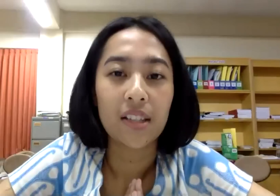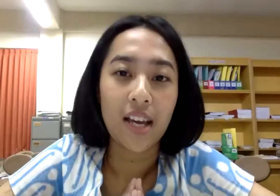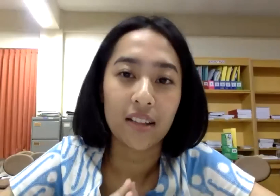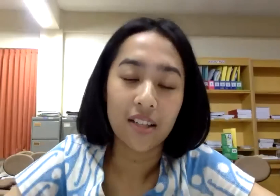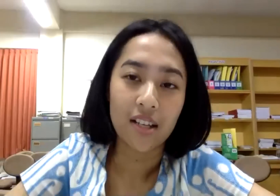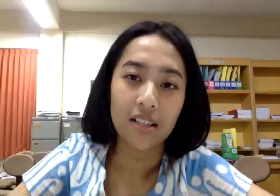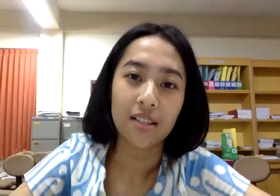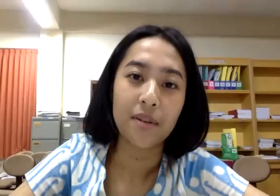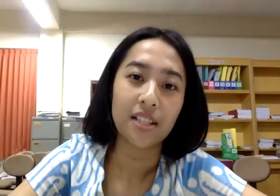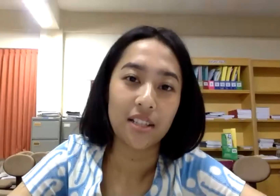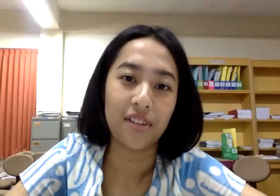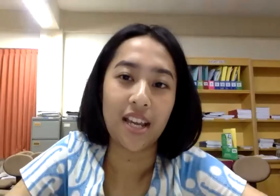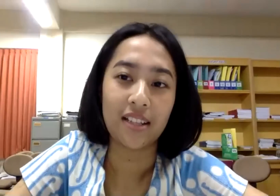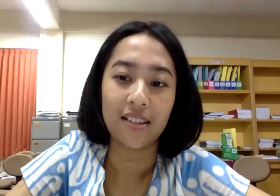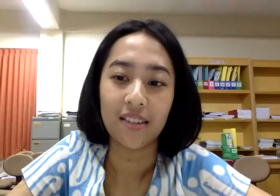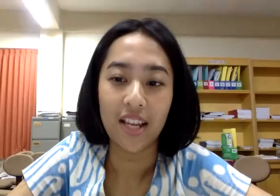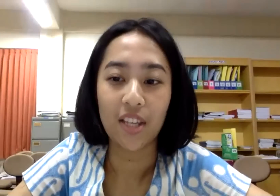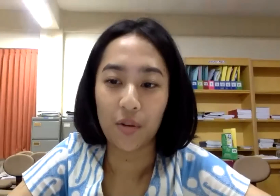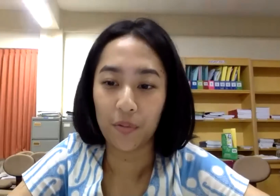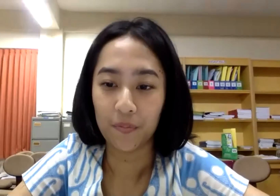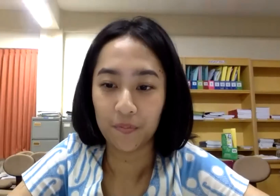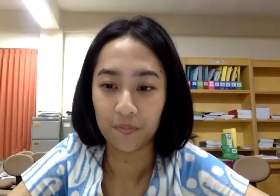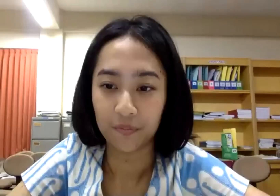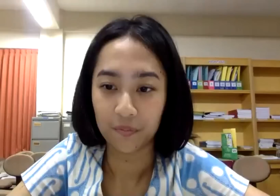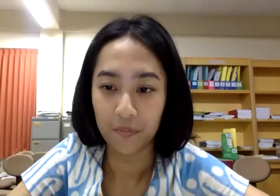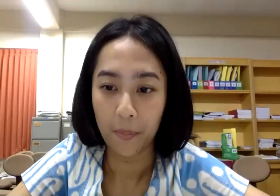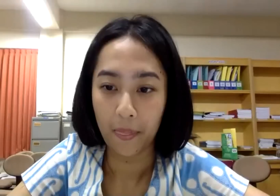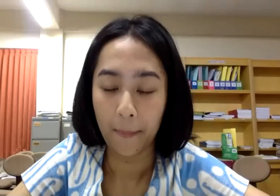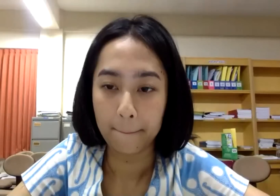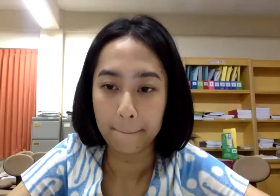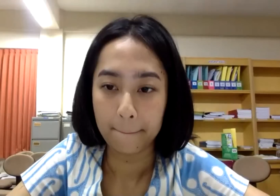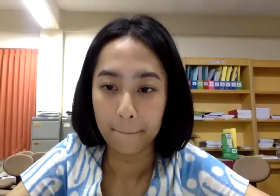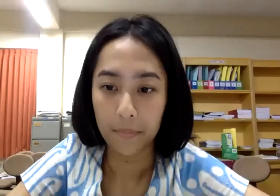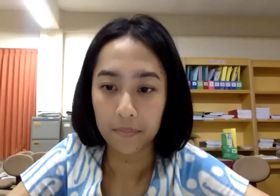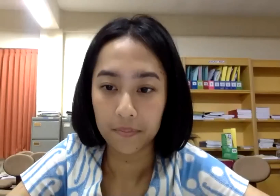you will not get the seminar certificate. Thank you.